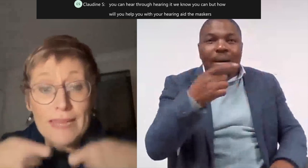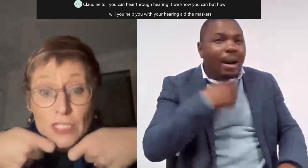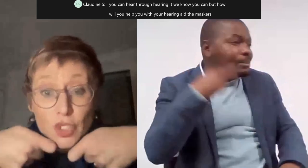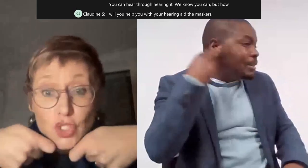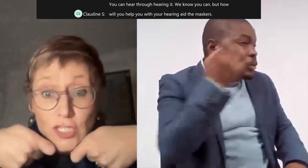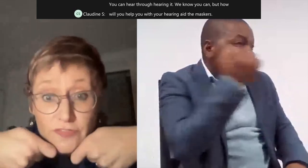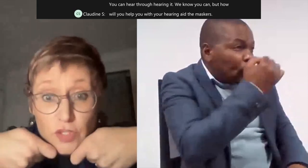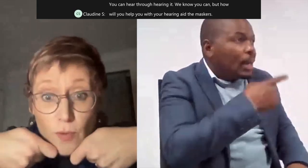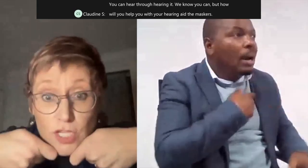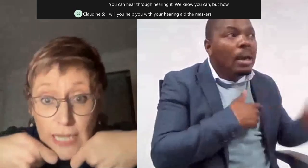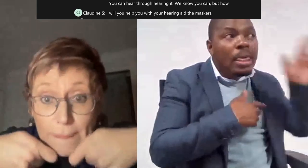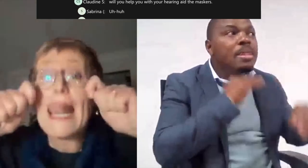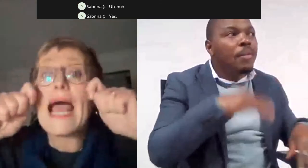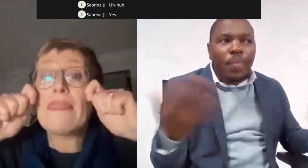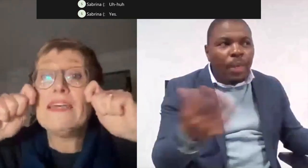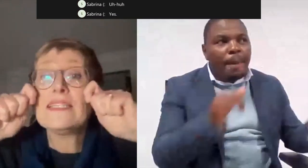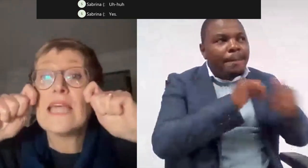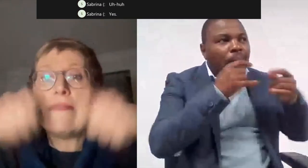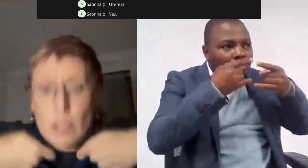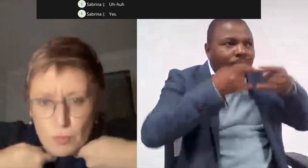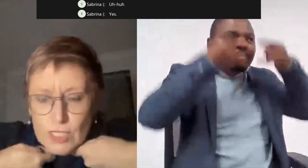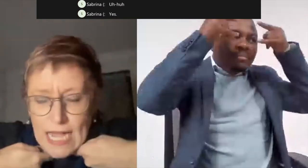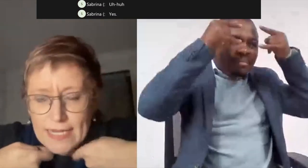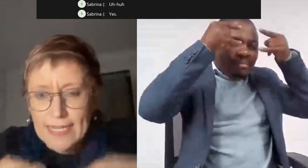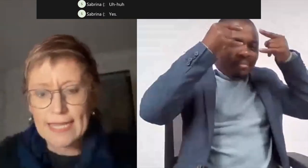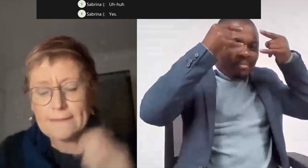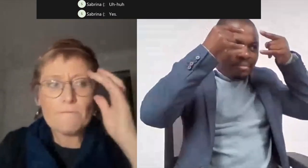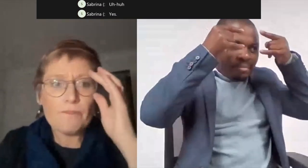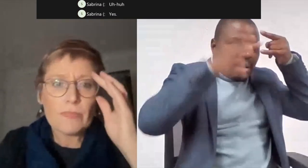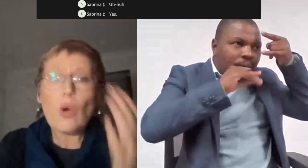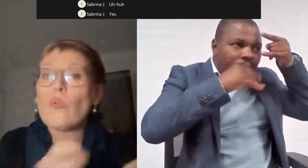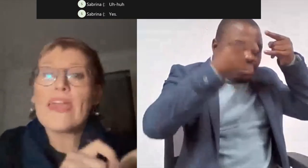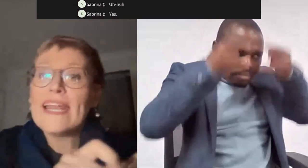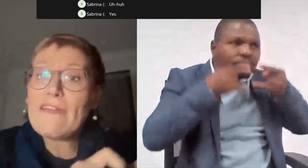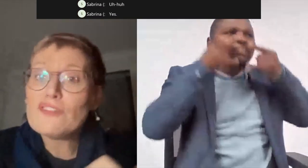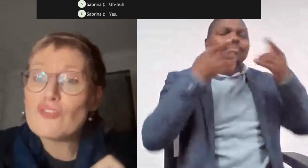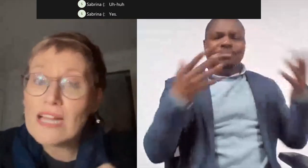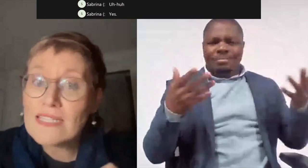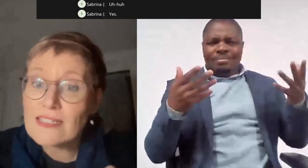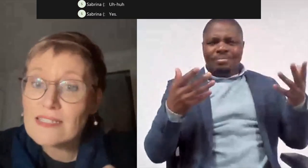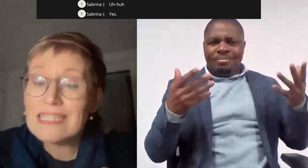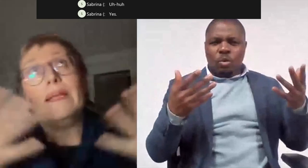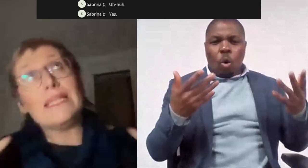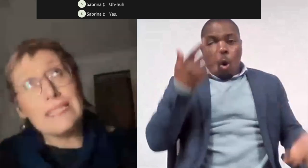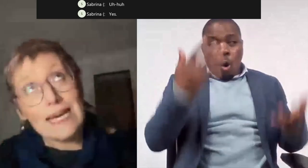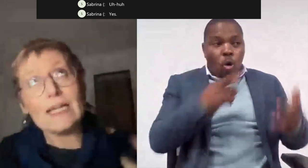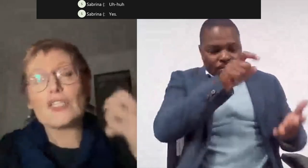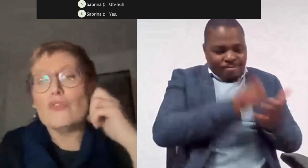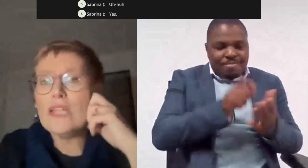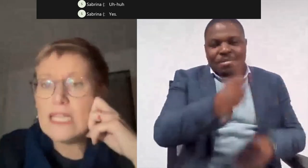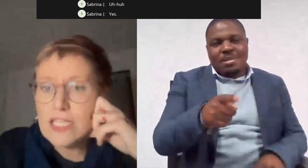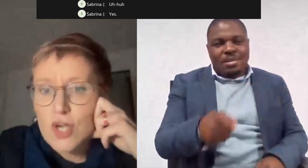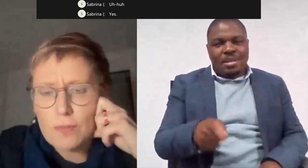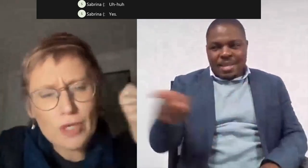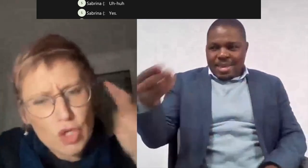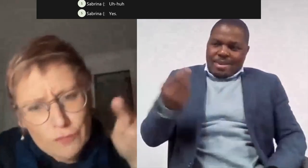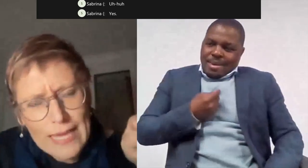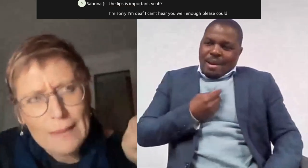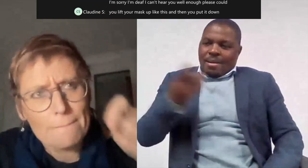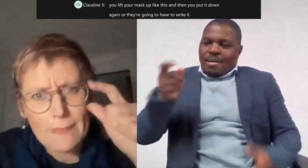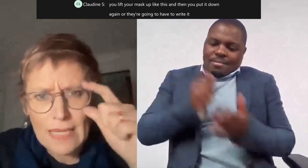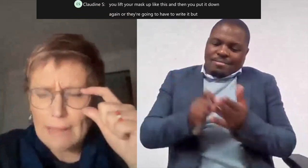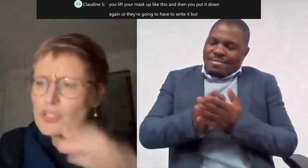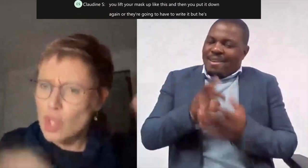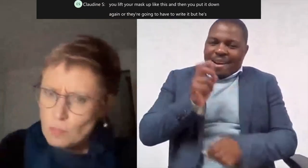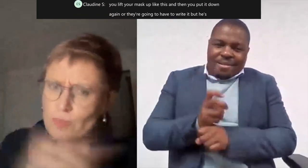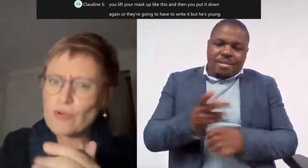you well enough. Please, could you lift your mask up like this and then you put it down again? Or they're going to have to write it. But he's young, so reading is hard. But good